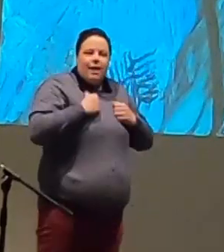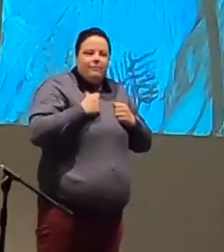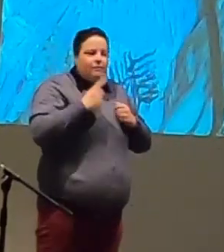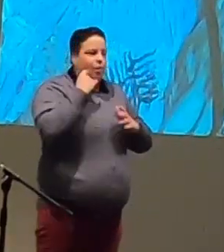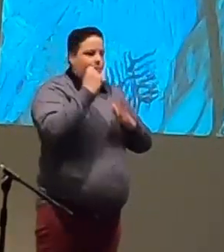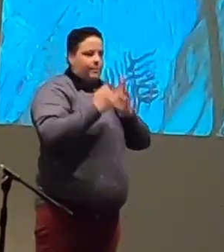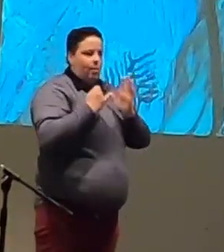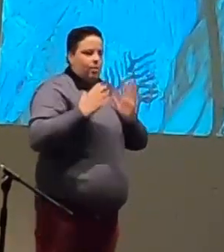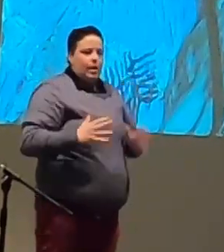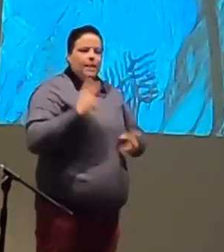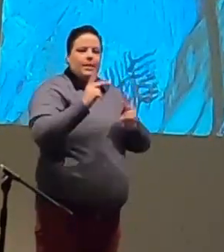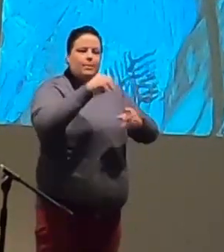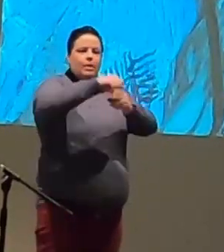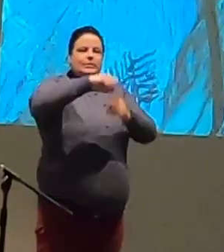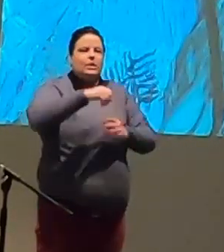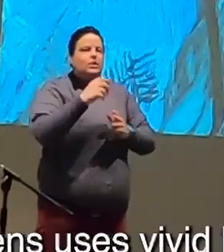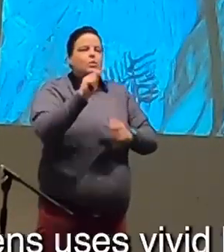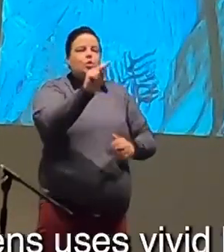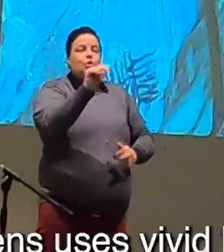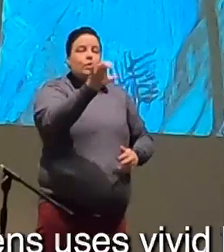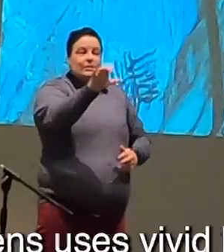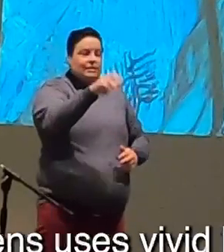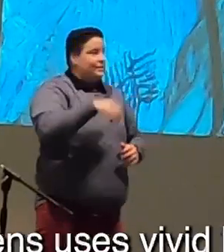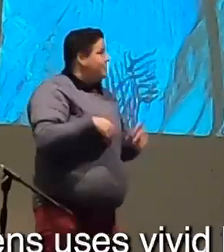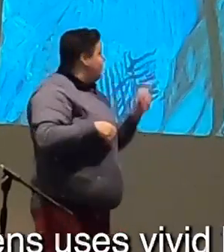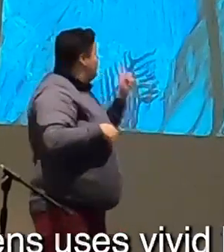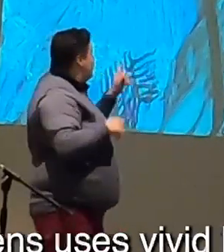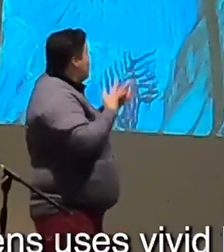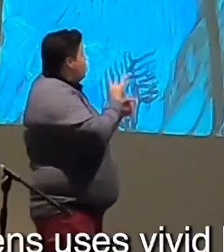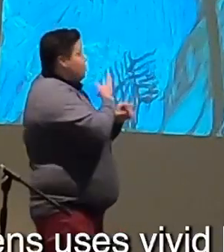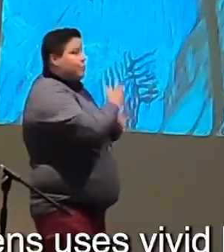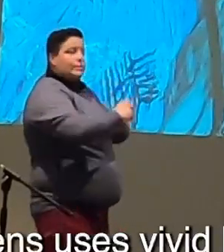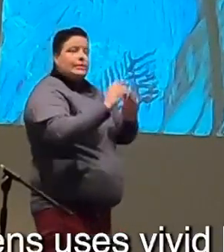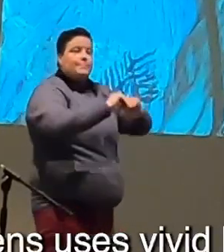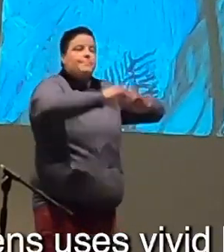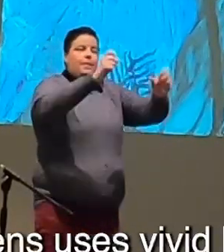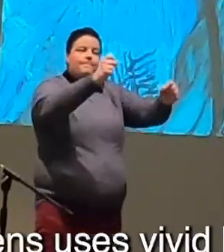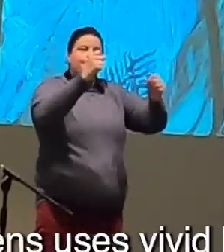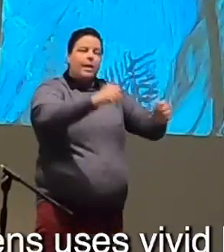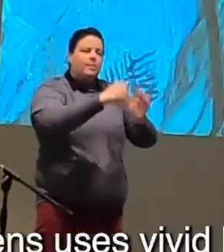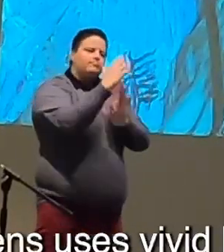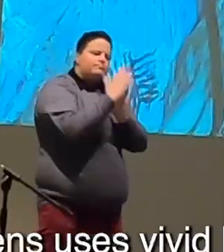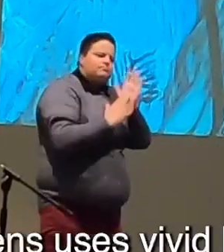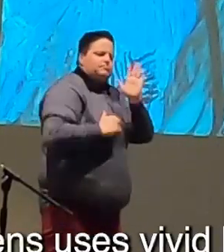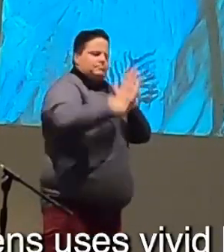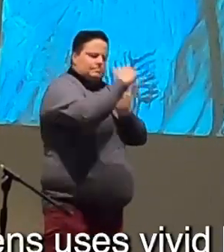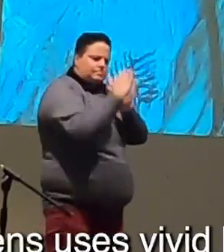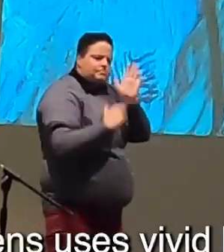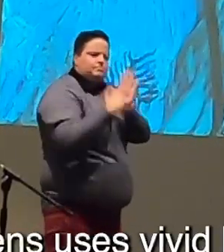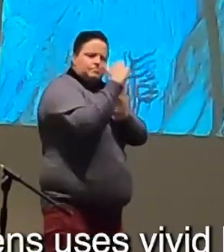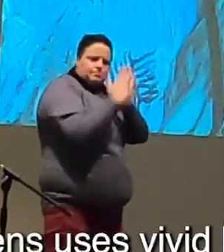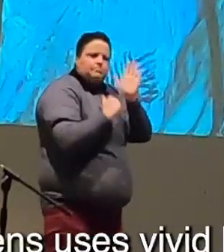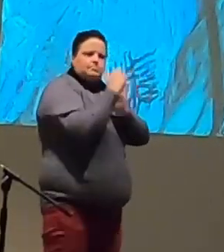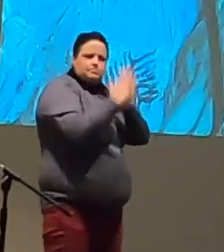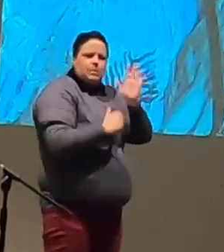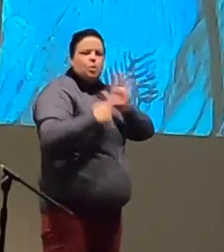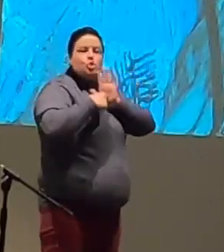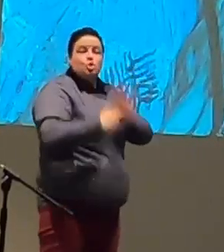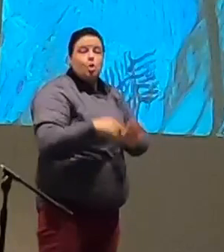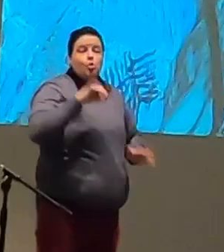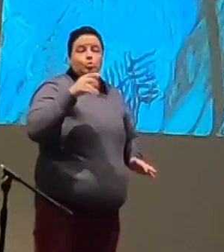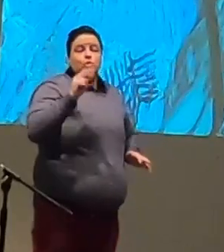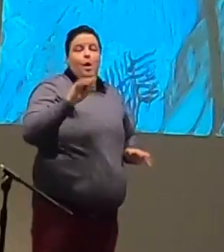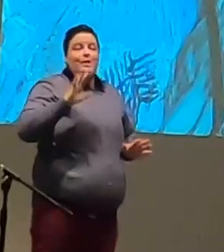artist and people within New York City. Glackens uses vivid brushstrokes to depict Joan's dress,